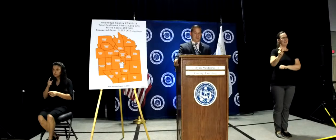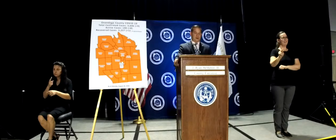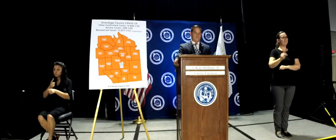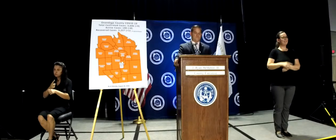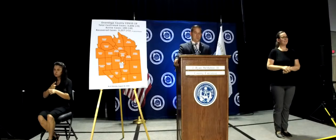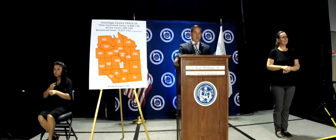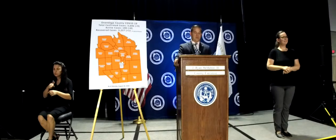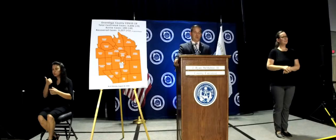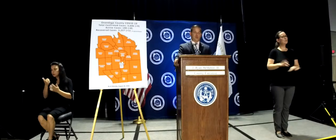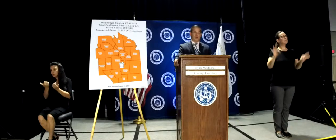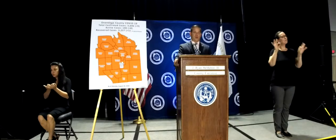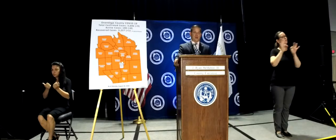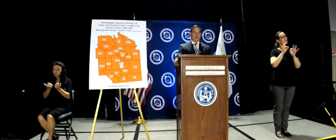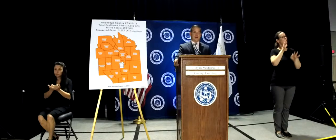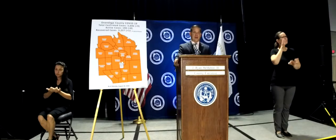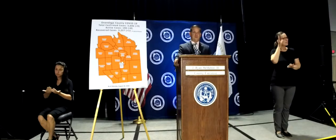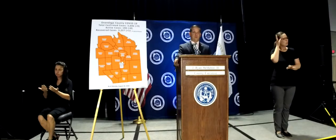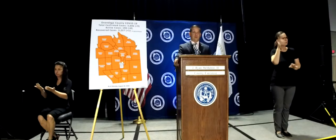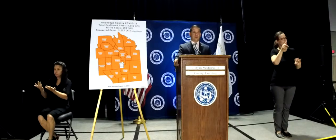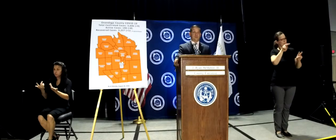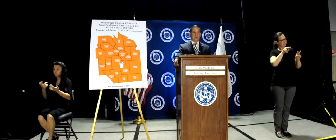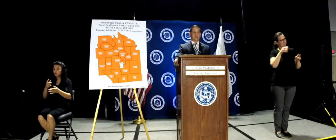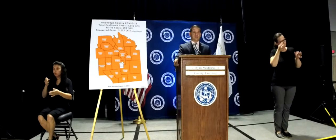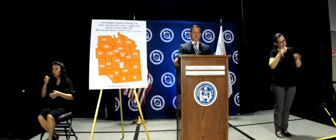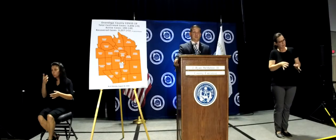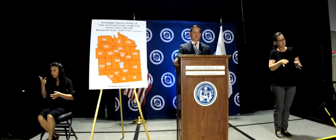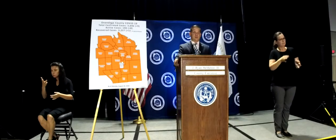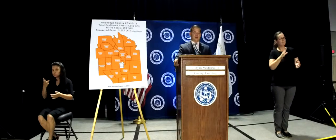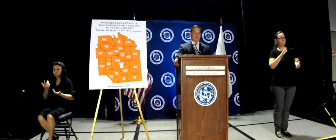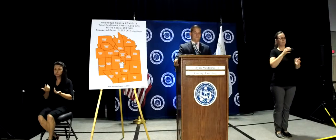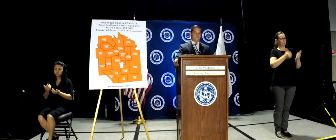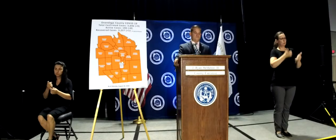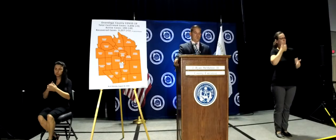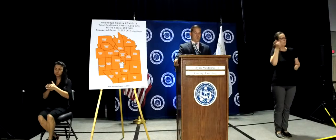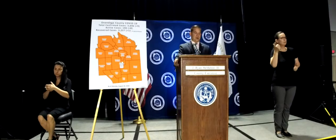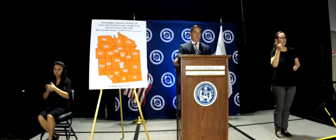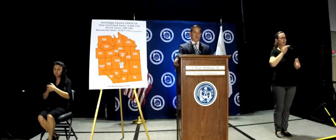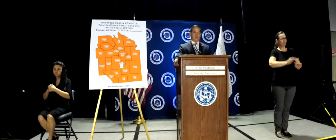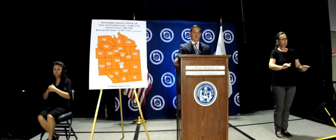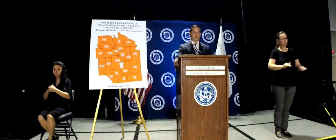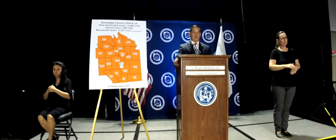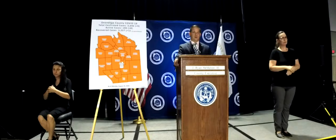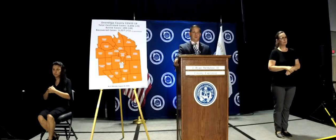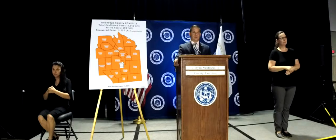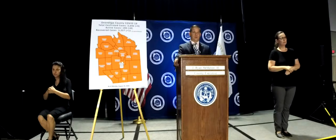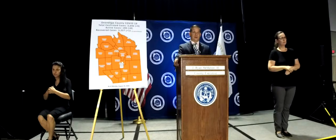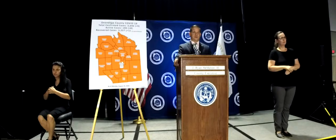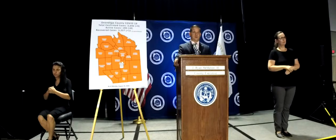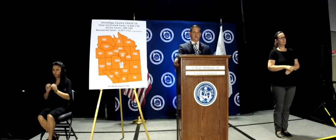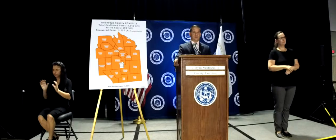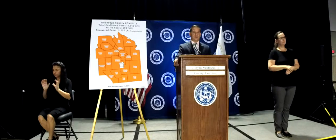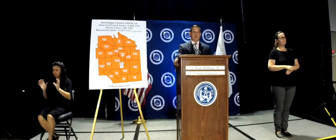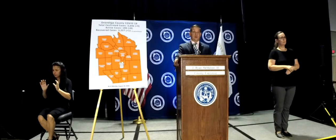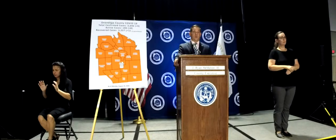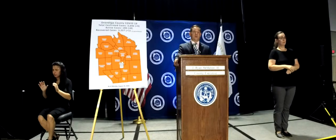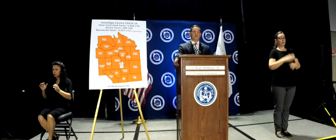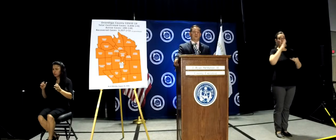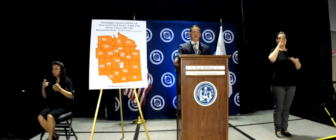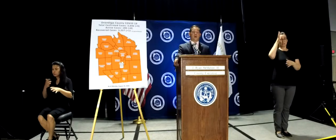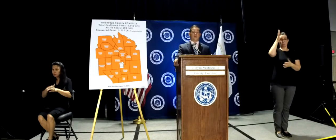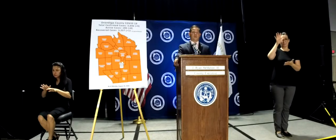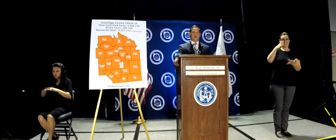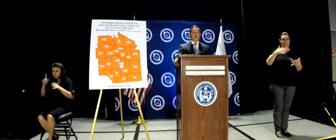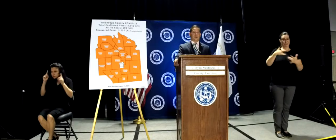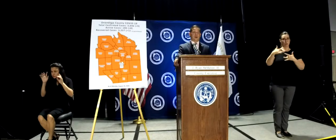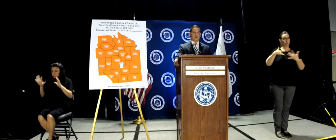But making sure that every objection or every concern going back to school that we can